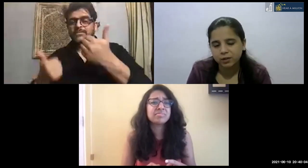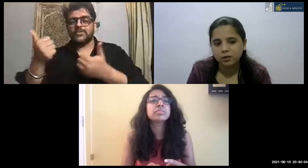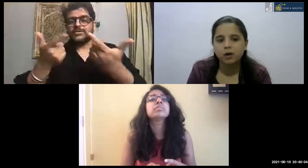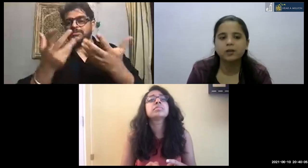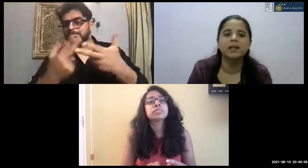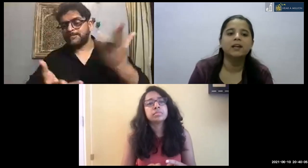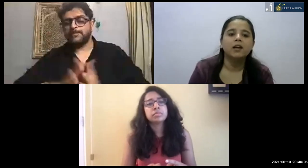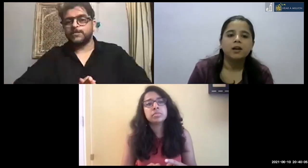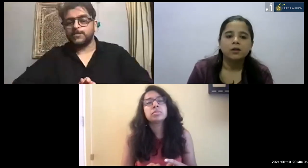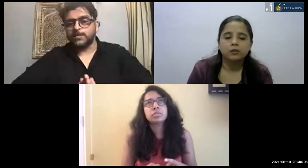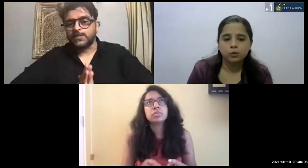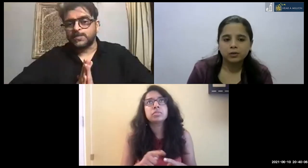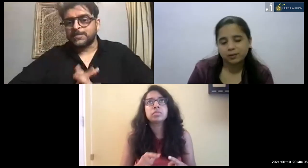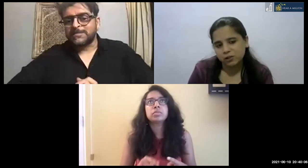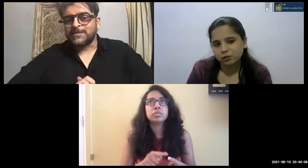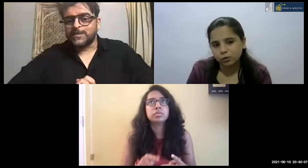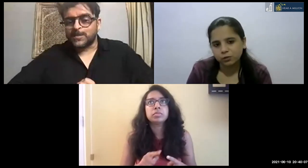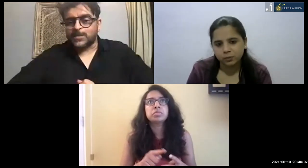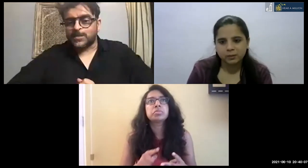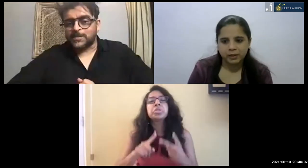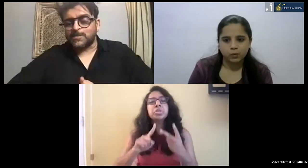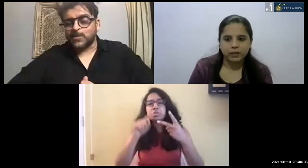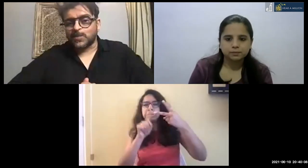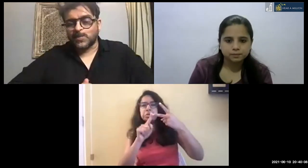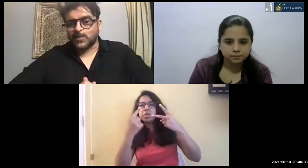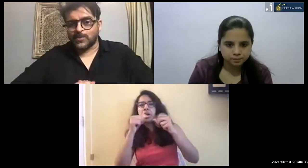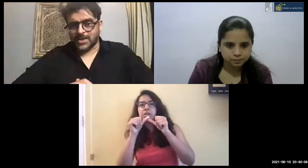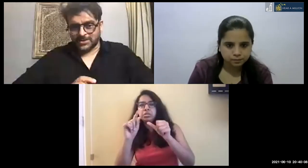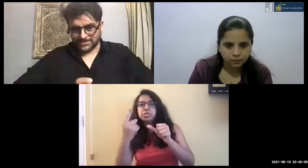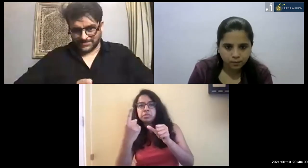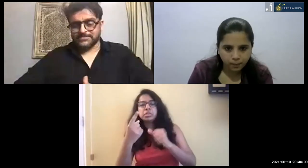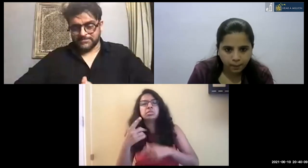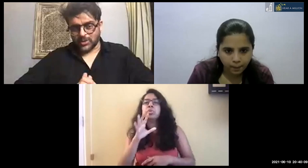deaf student, or the special school would be the better one?